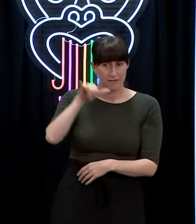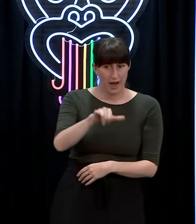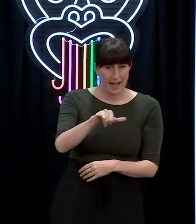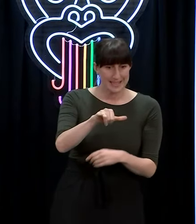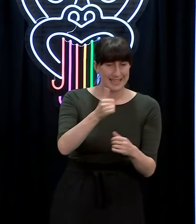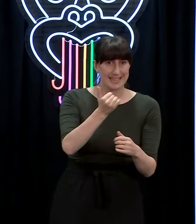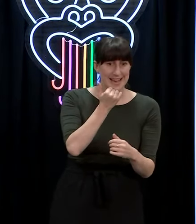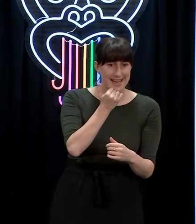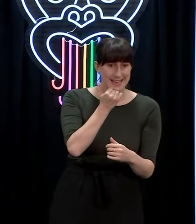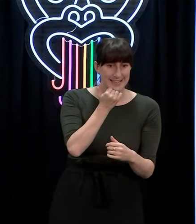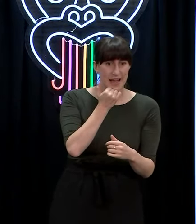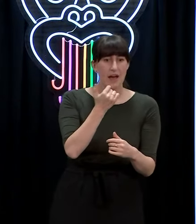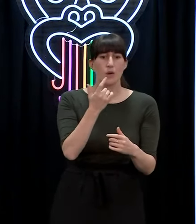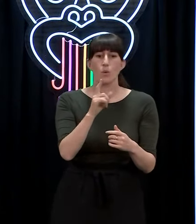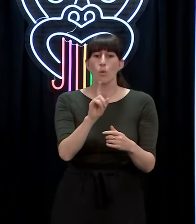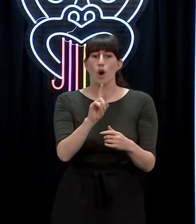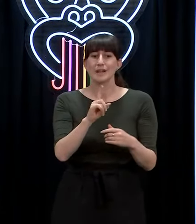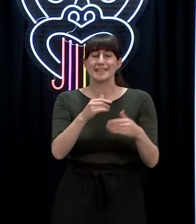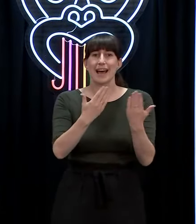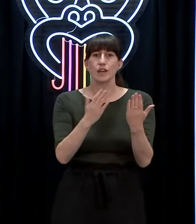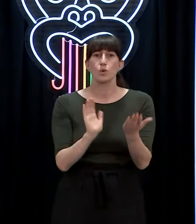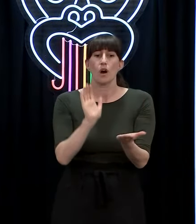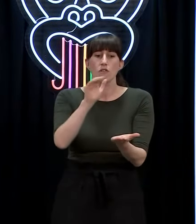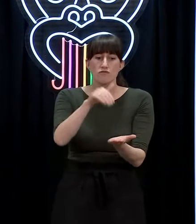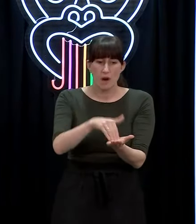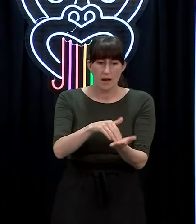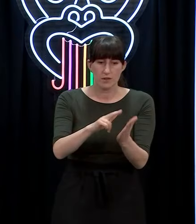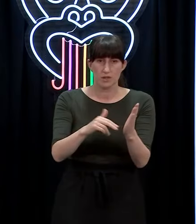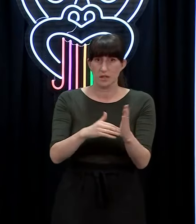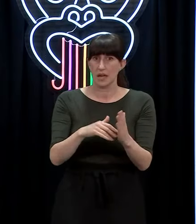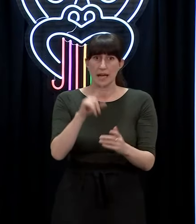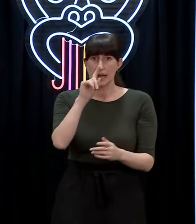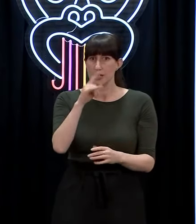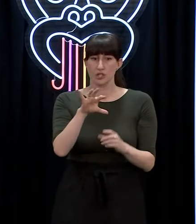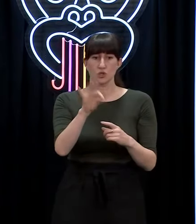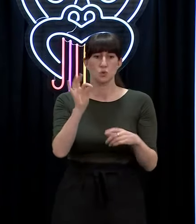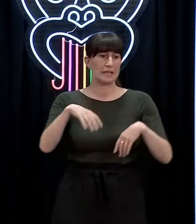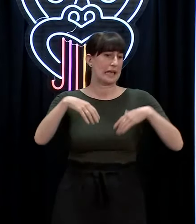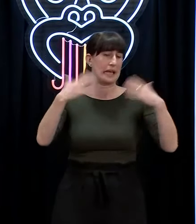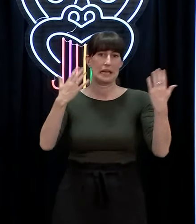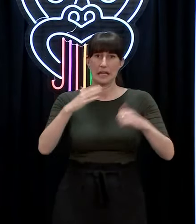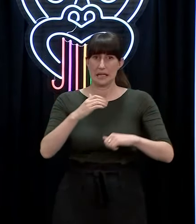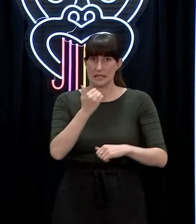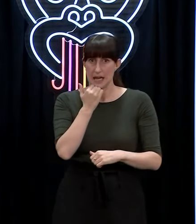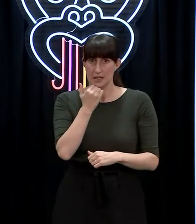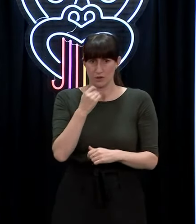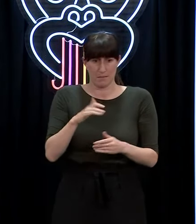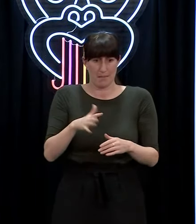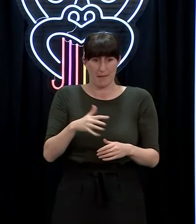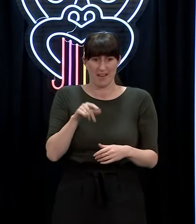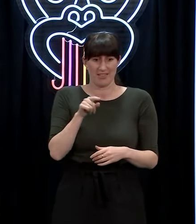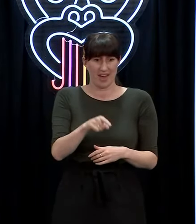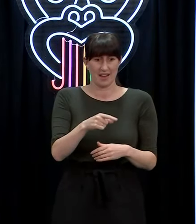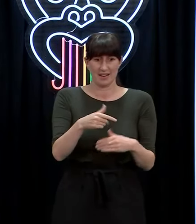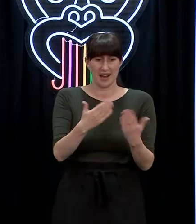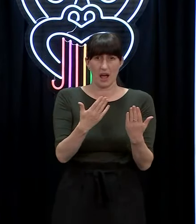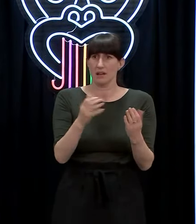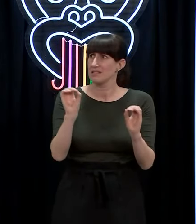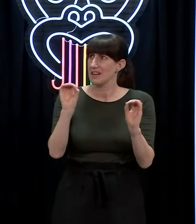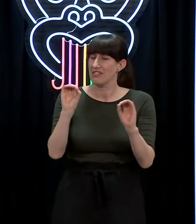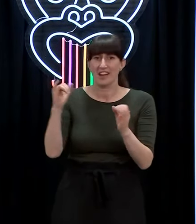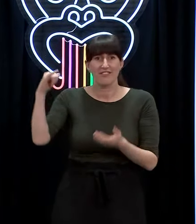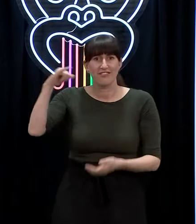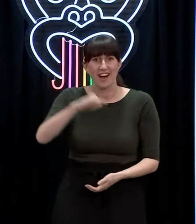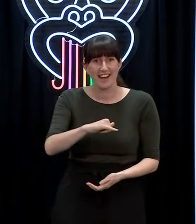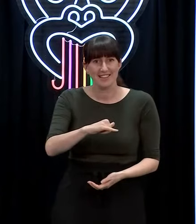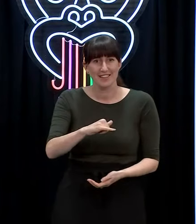once they are in the system. We don't want people to just grab any date if there aren't flights available that will get them there at that date.